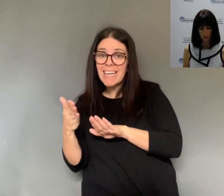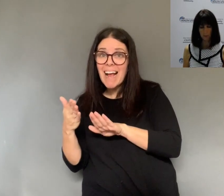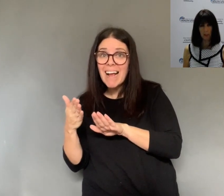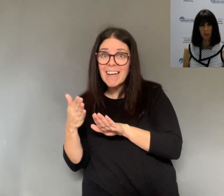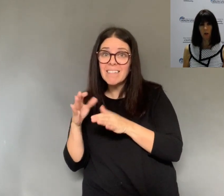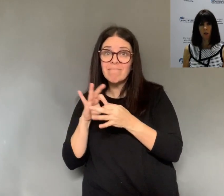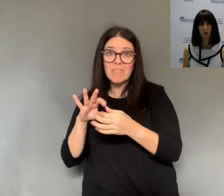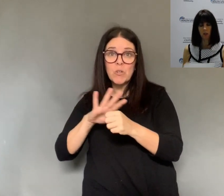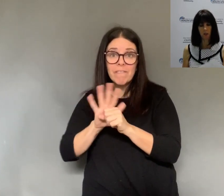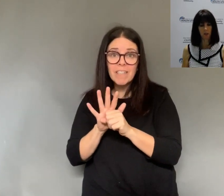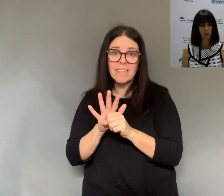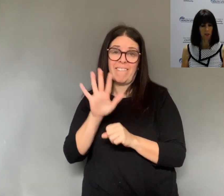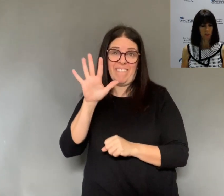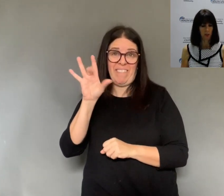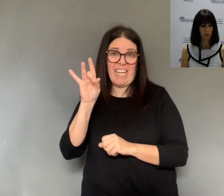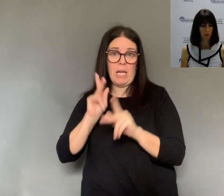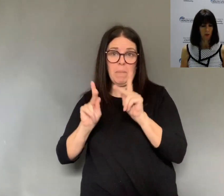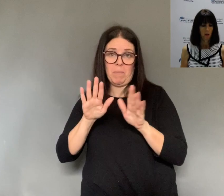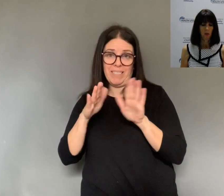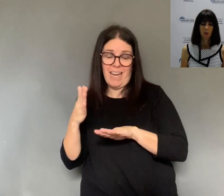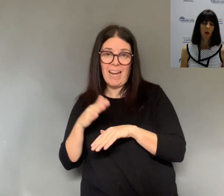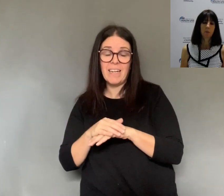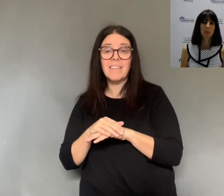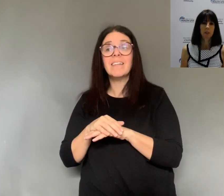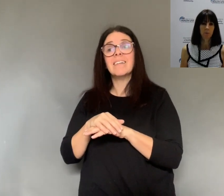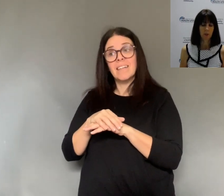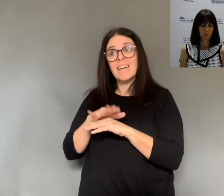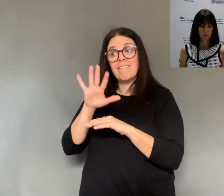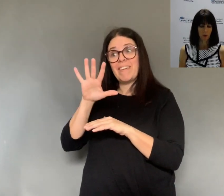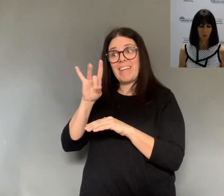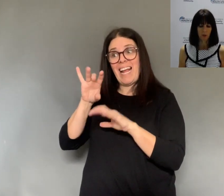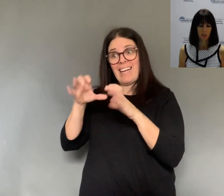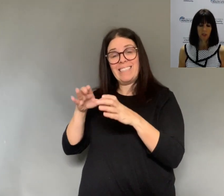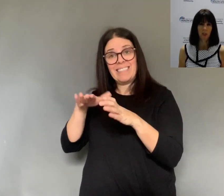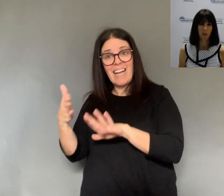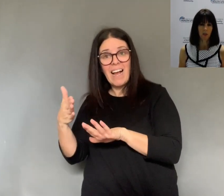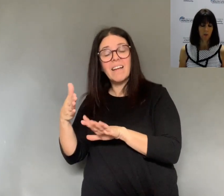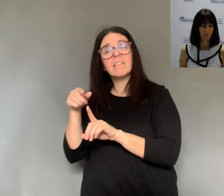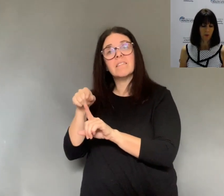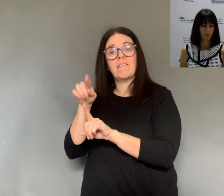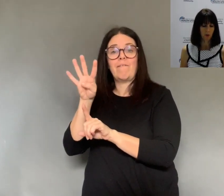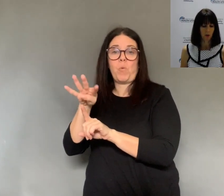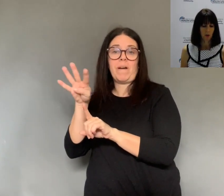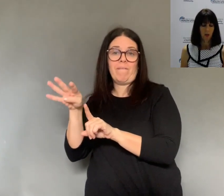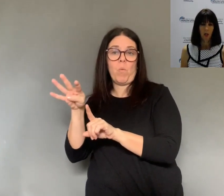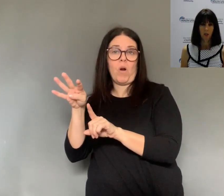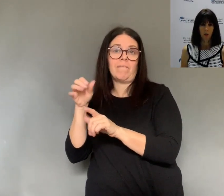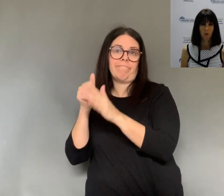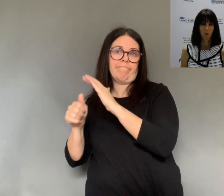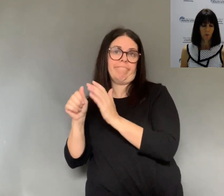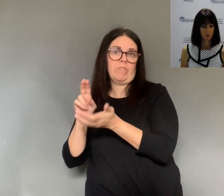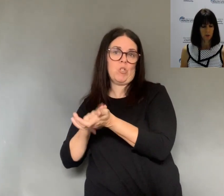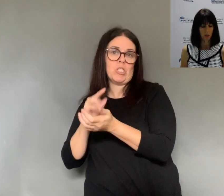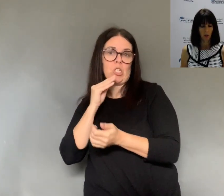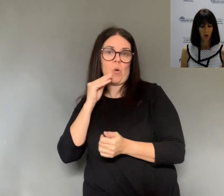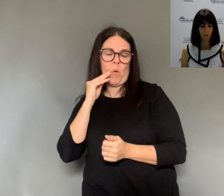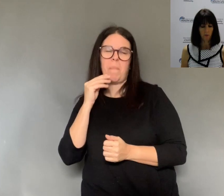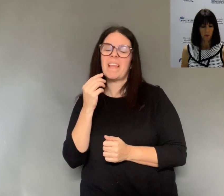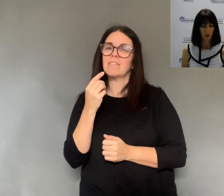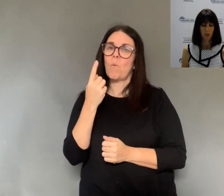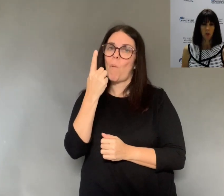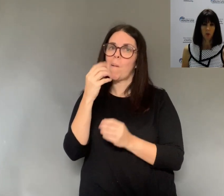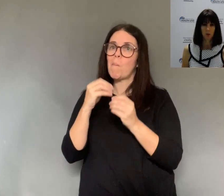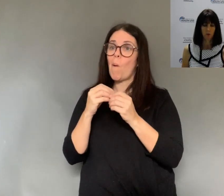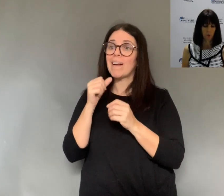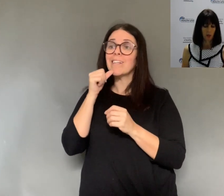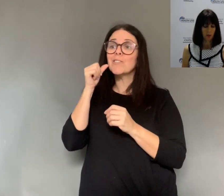COVID-19 is based on a clinical assessment. Common symptoms of COVID-19 include fever, a new or worsening cough,